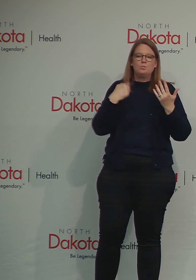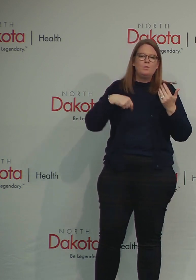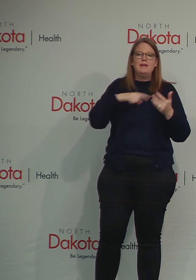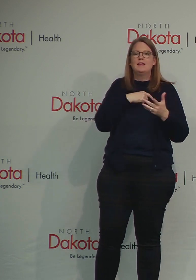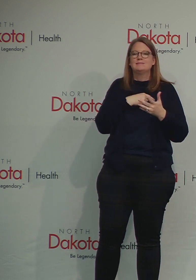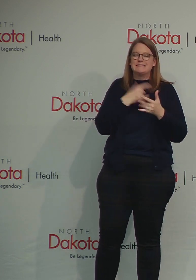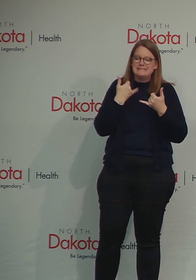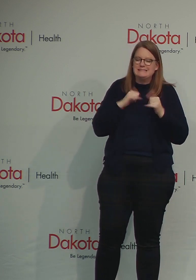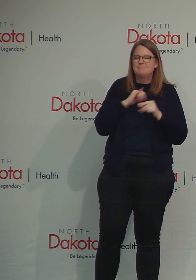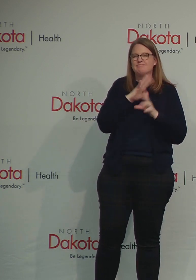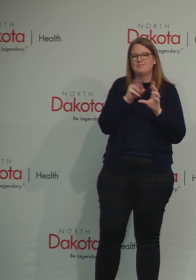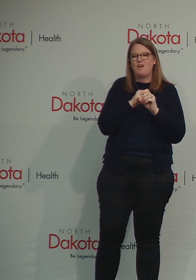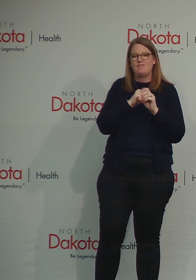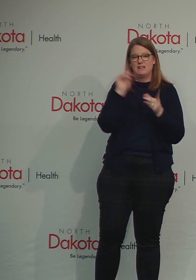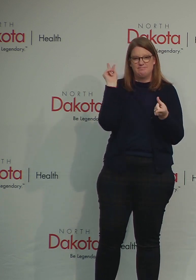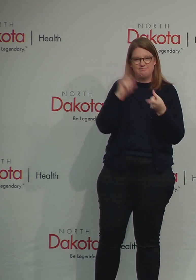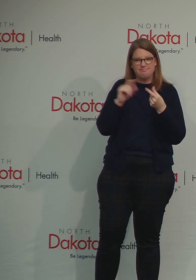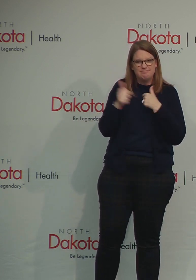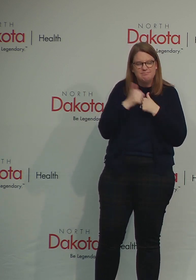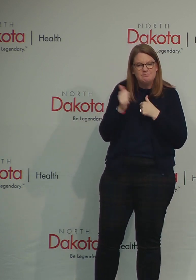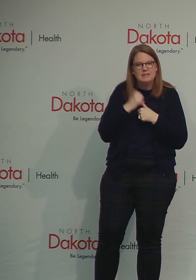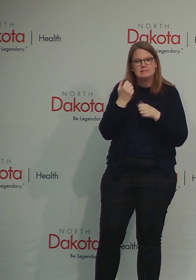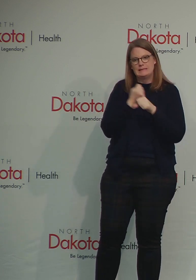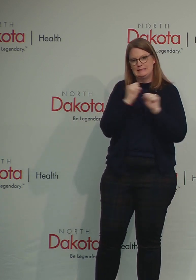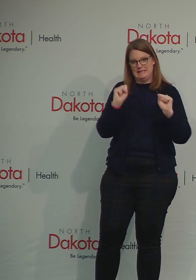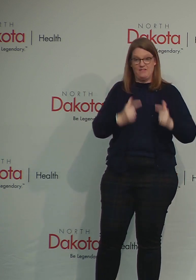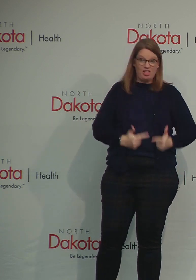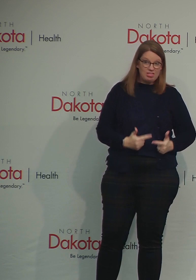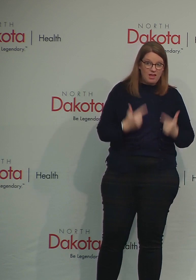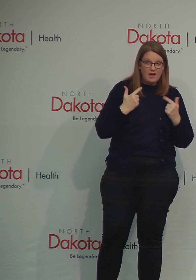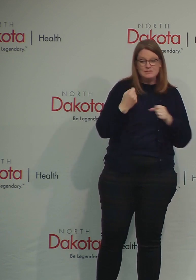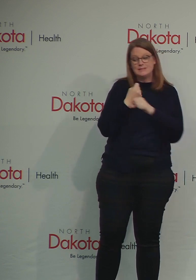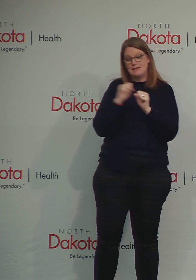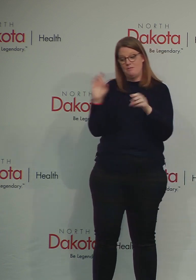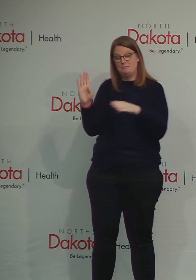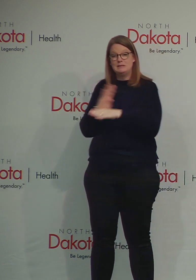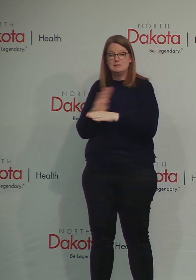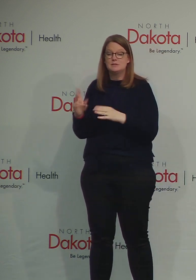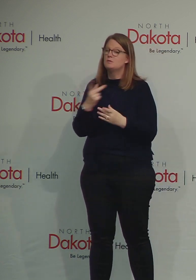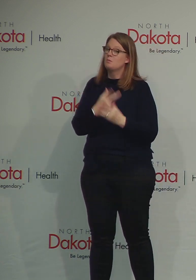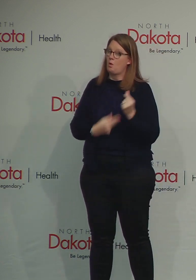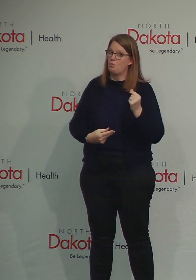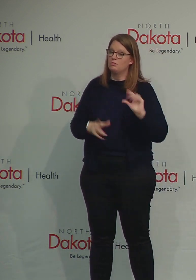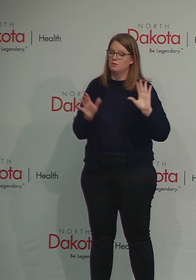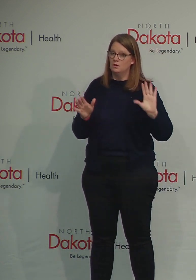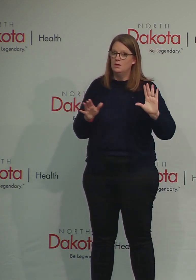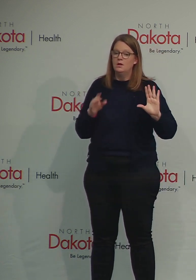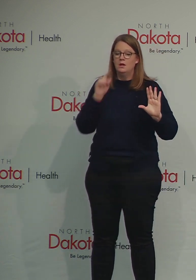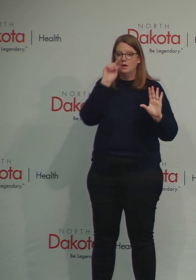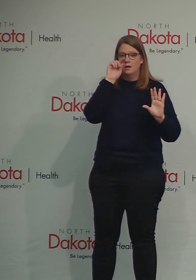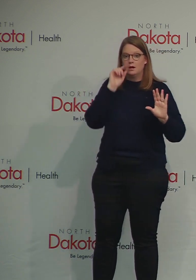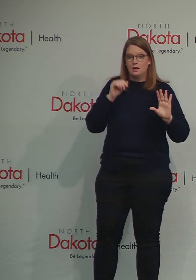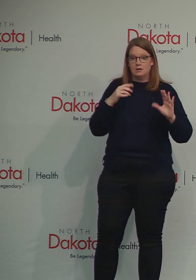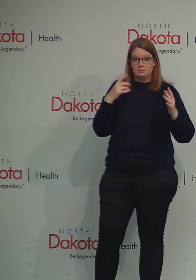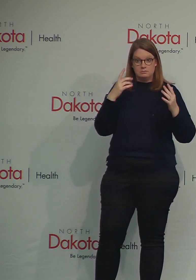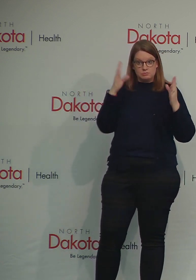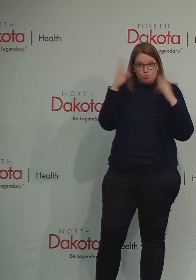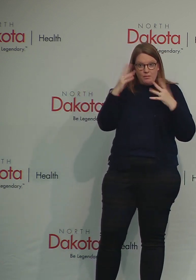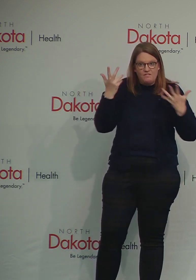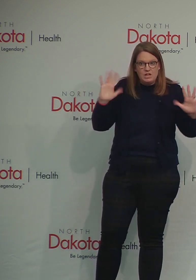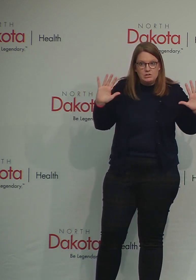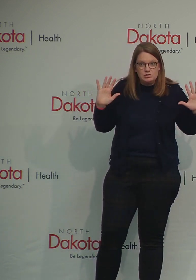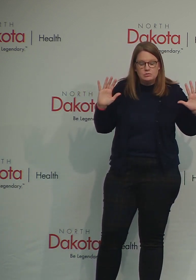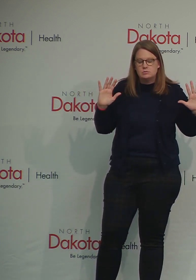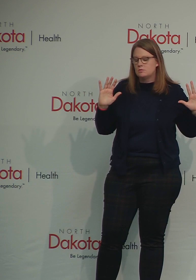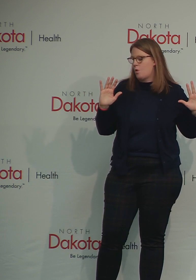that helps save lives and livelihoods. But are we out of the woods completely? No. Even though